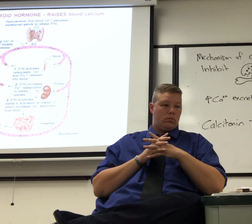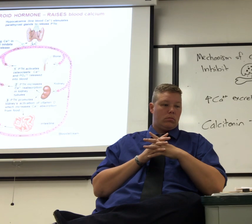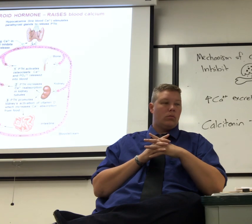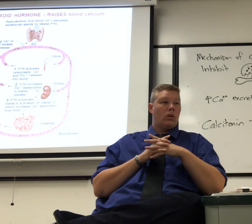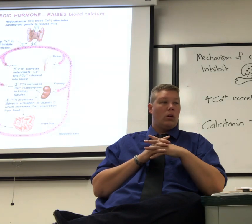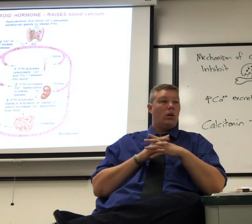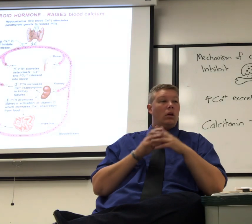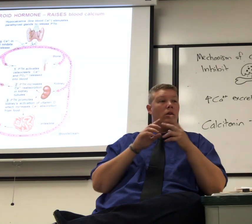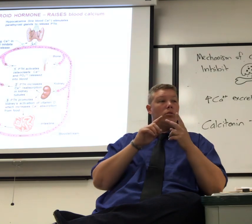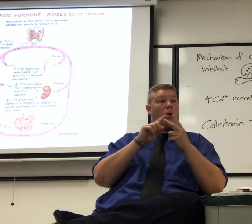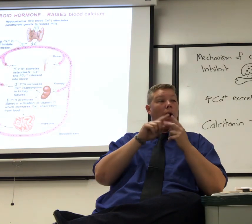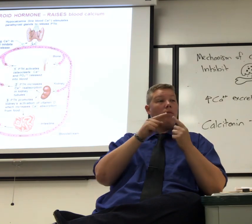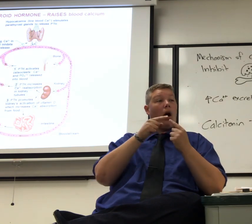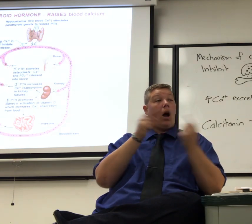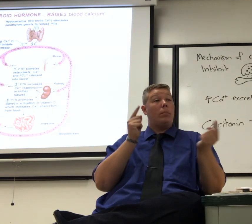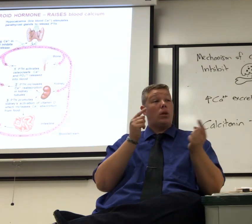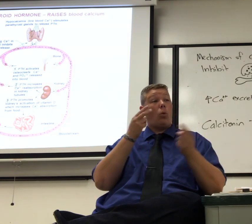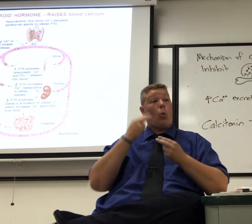calcium.